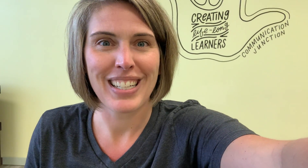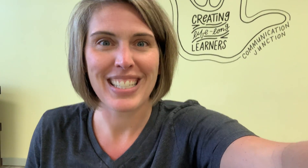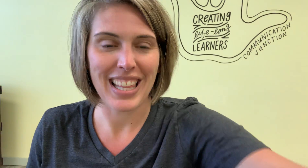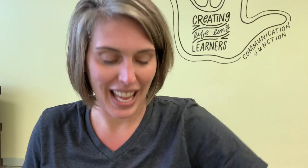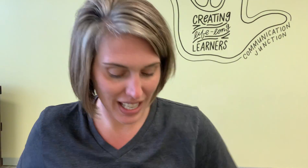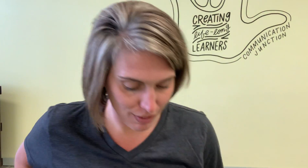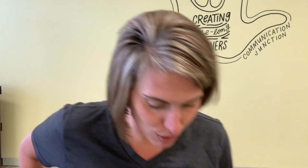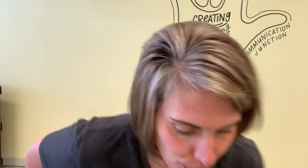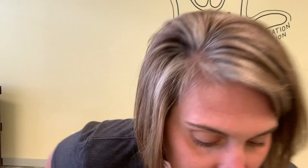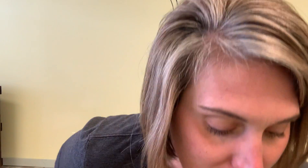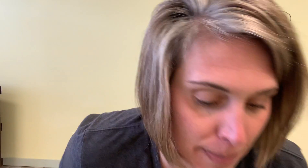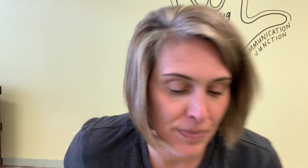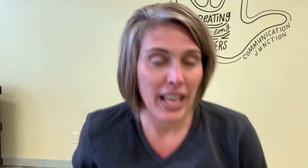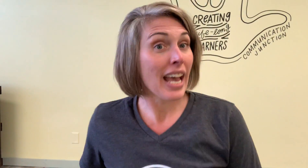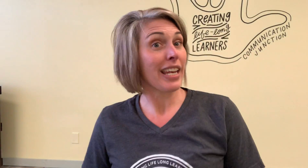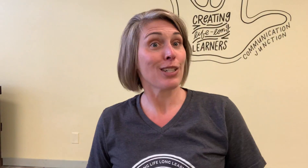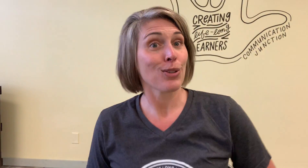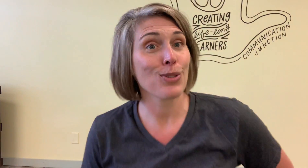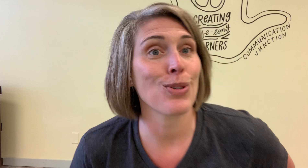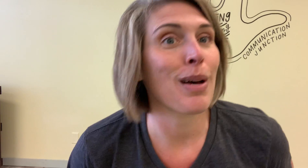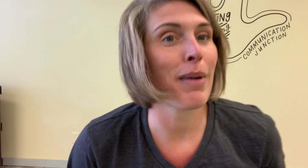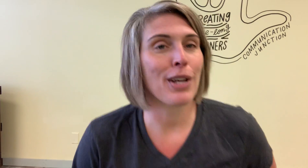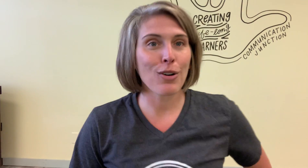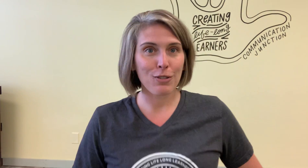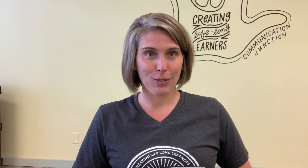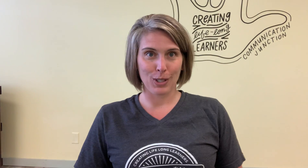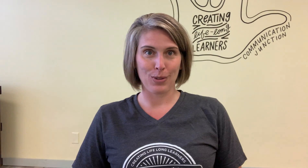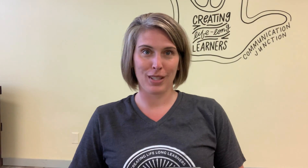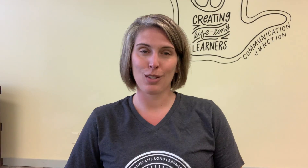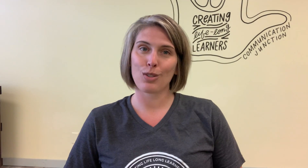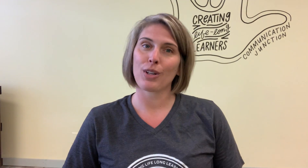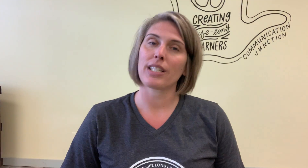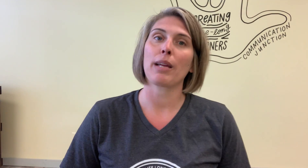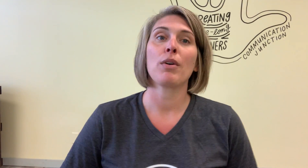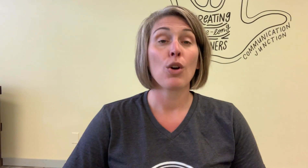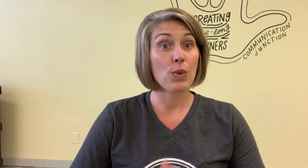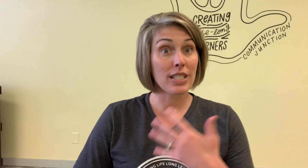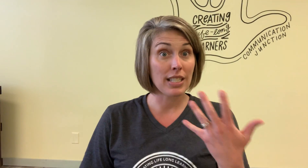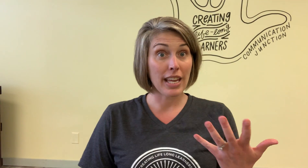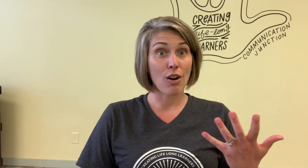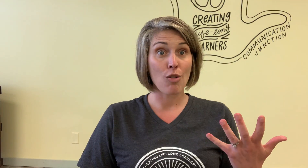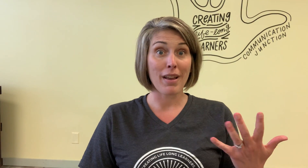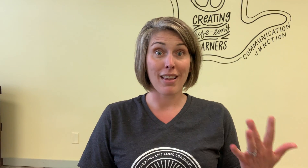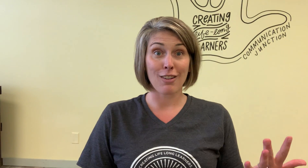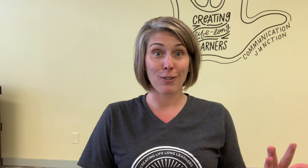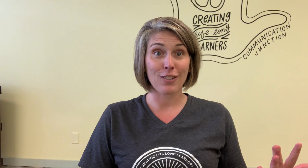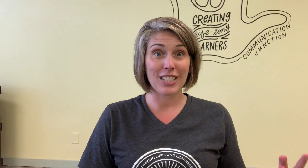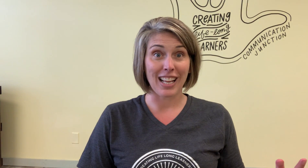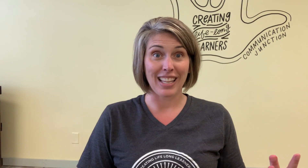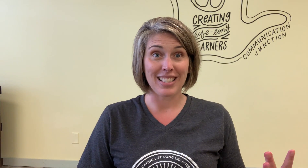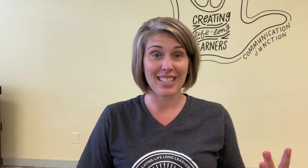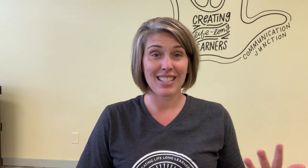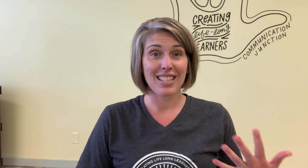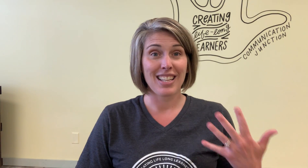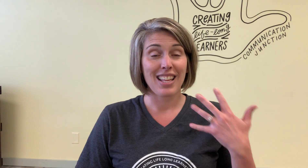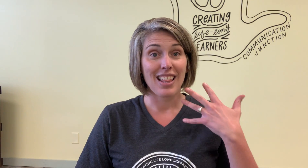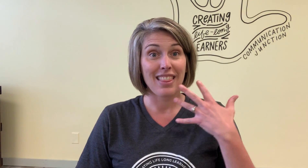to the end of story time. And I told you that my goal for you in this story time was to take home a handful of signs